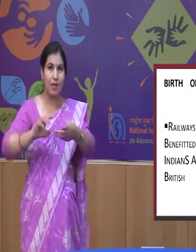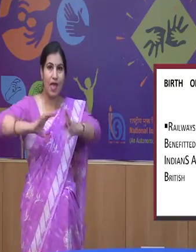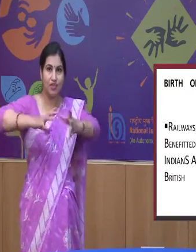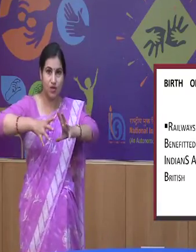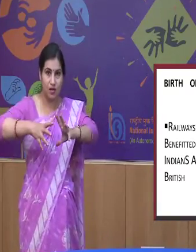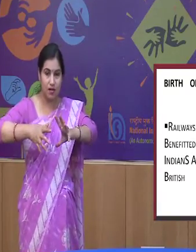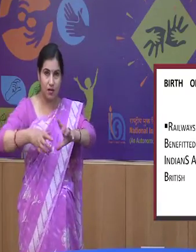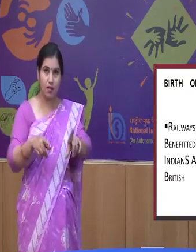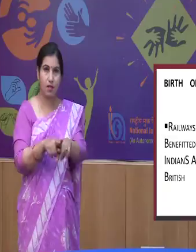engines,